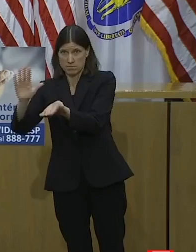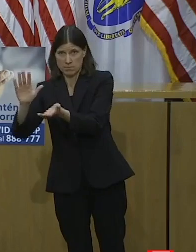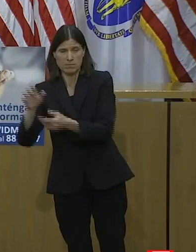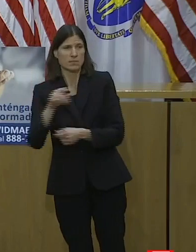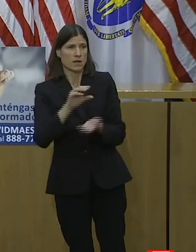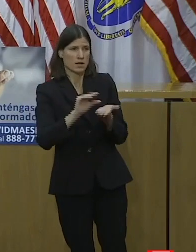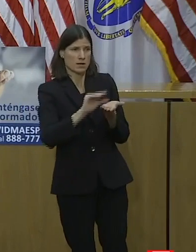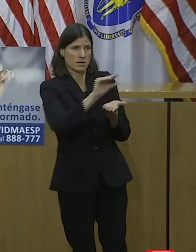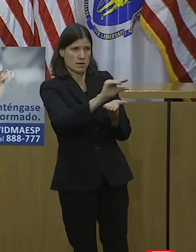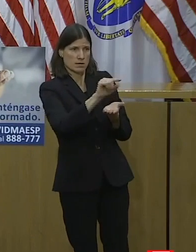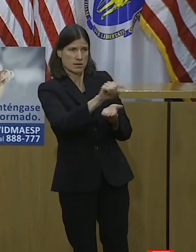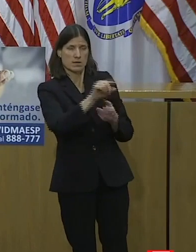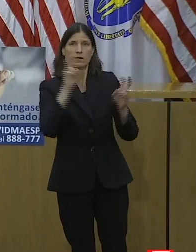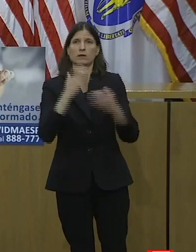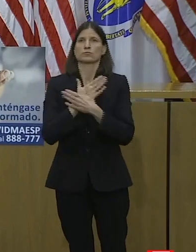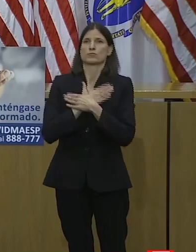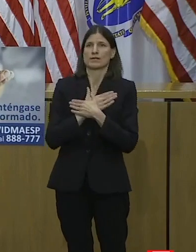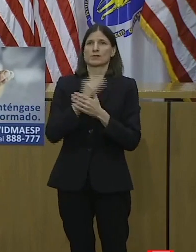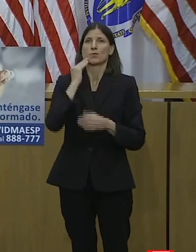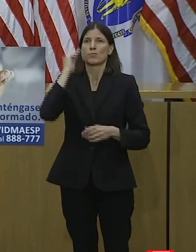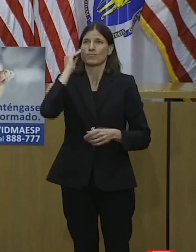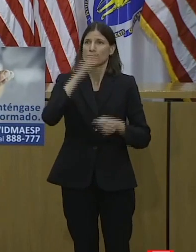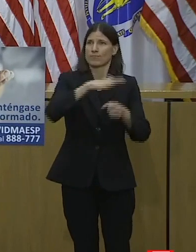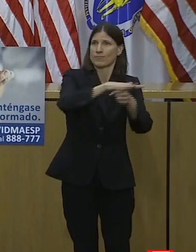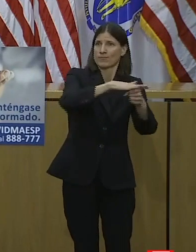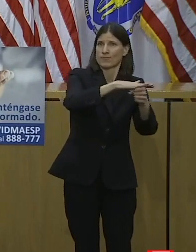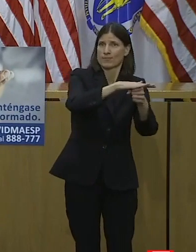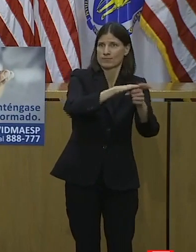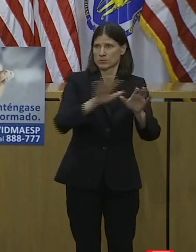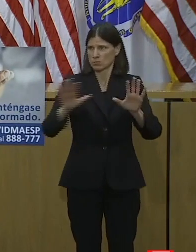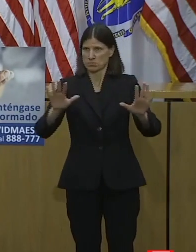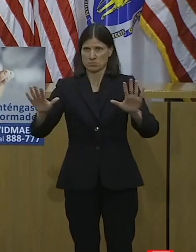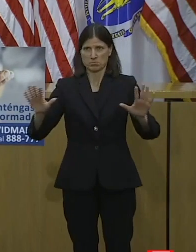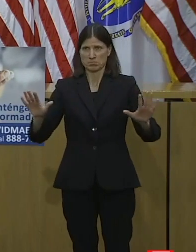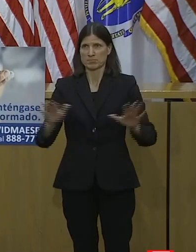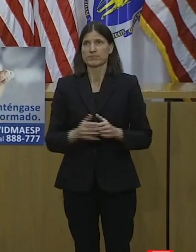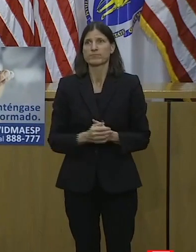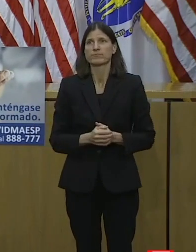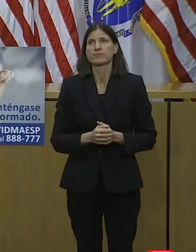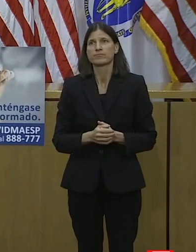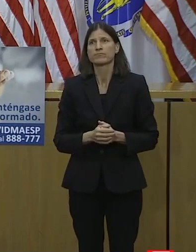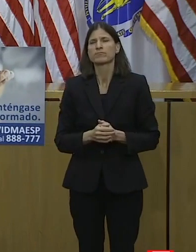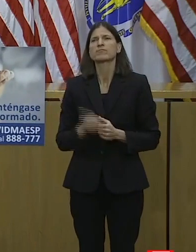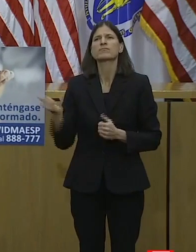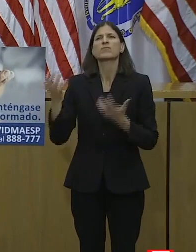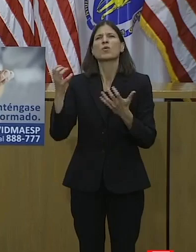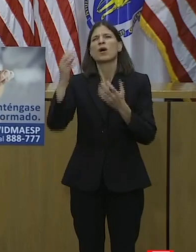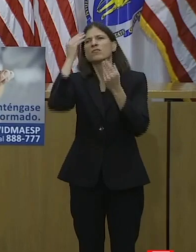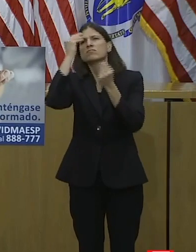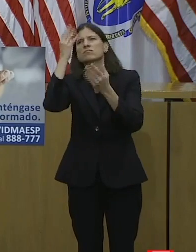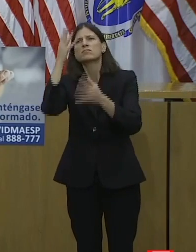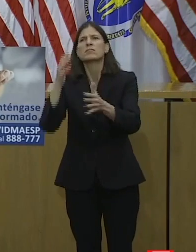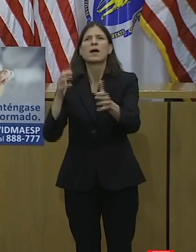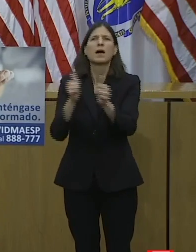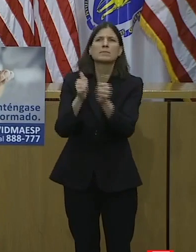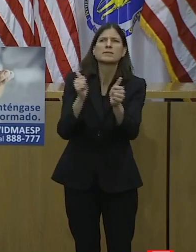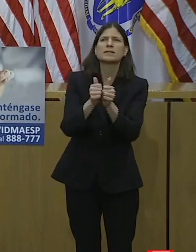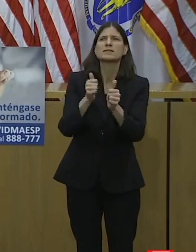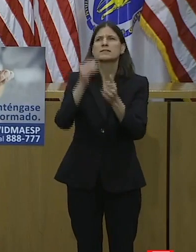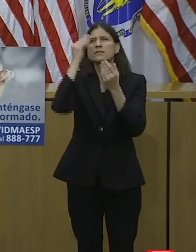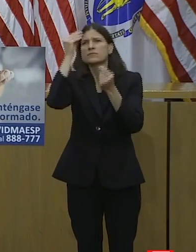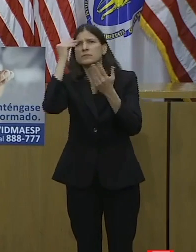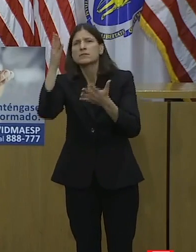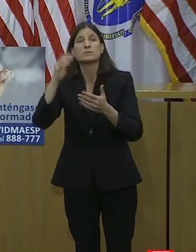keep the residents and the citizens of the Commonwealth informed. As you know, as the Governor said, we implemented a nursing home